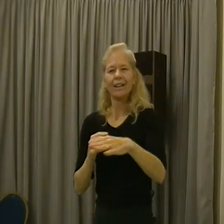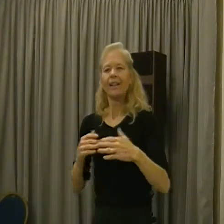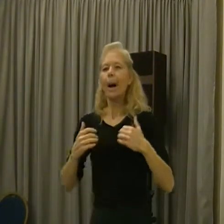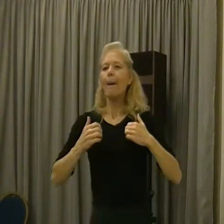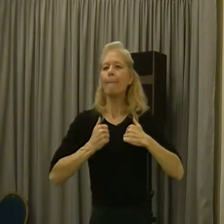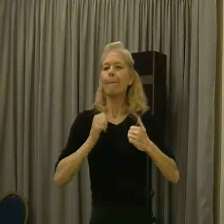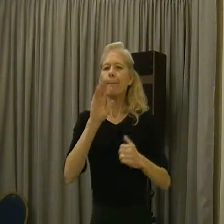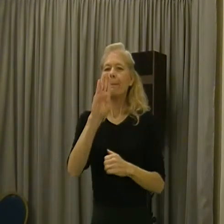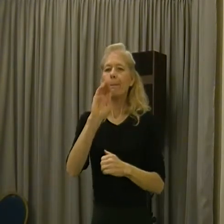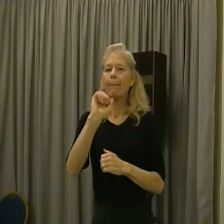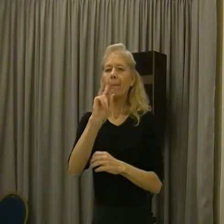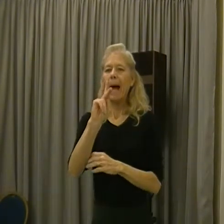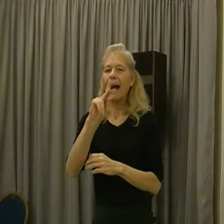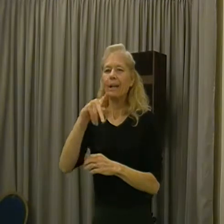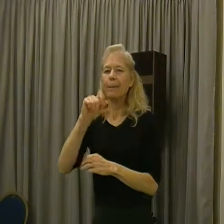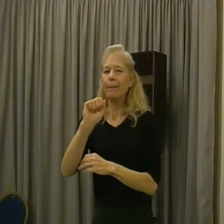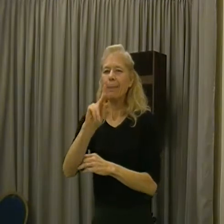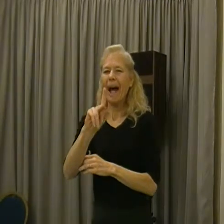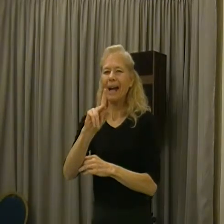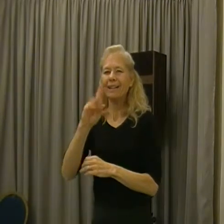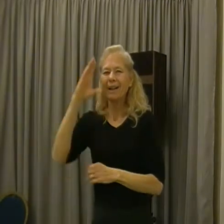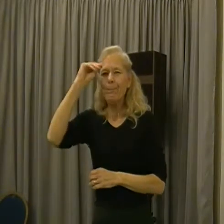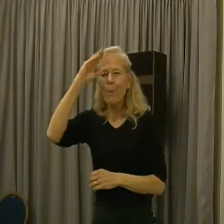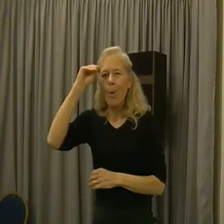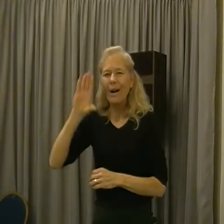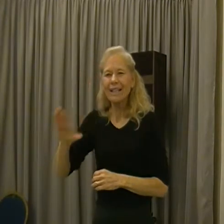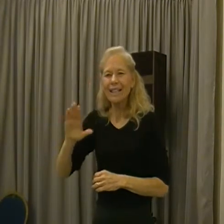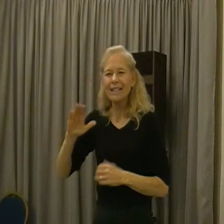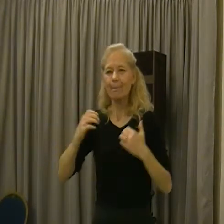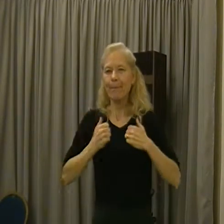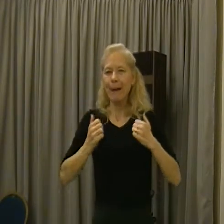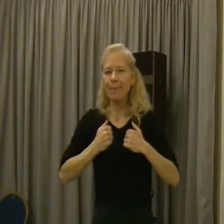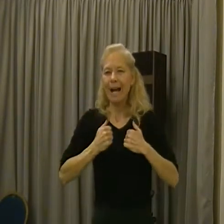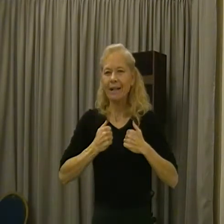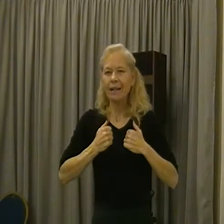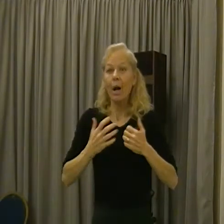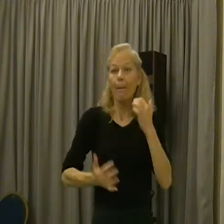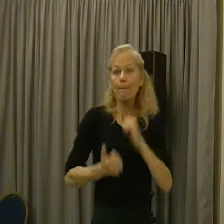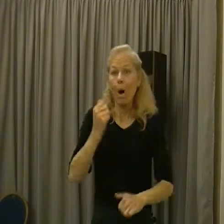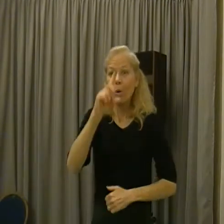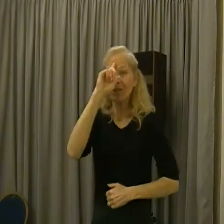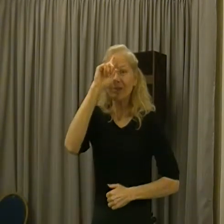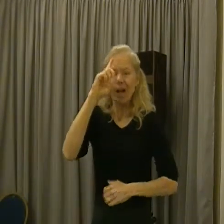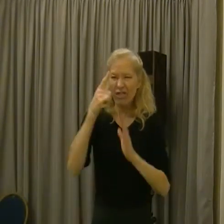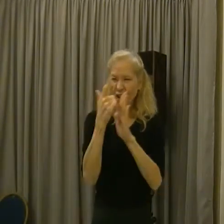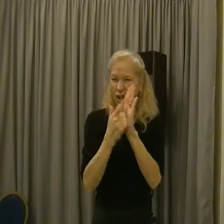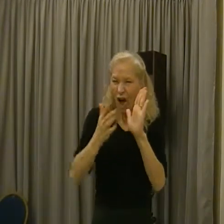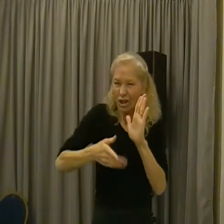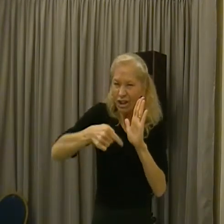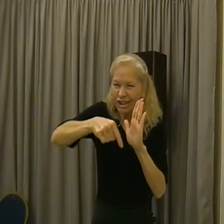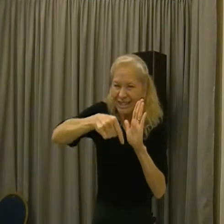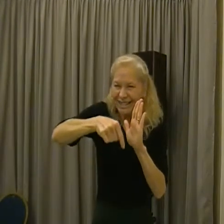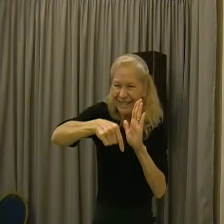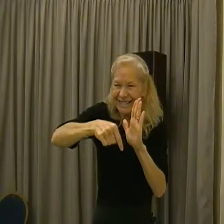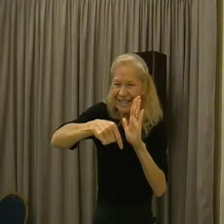By the way, you look up the smartest man in the world, whose face do you think will appear first on the very first Google